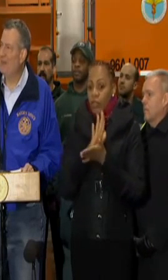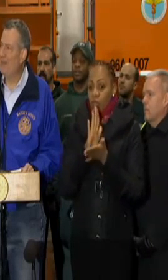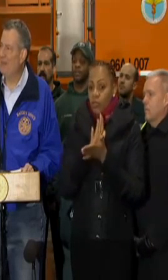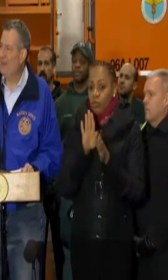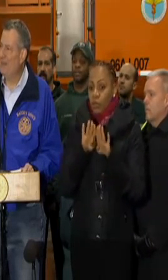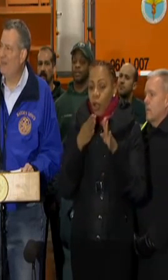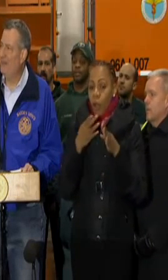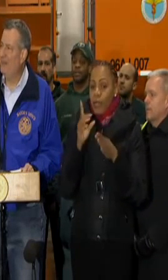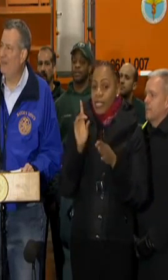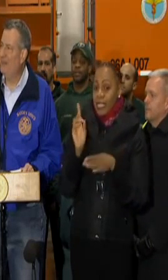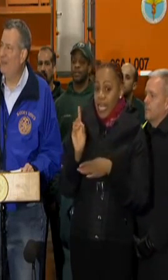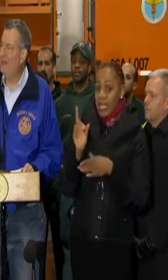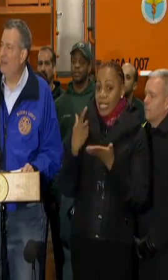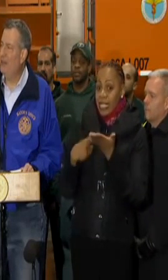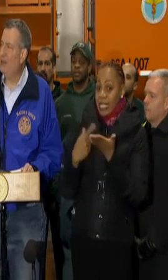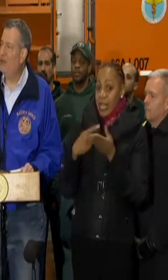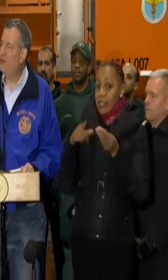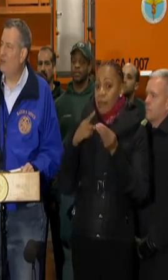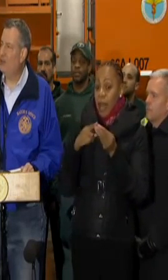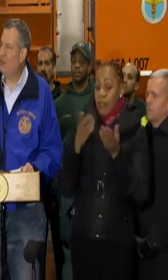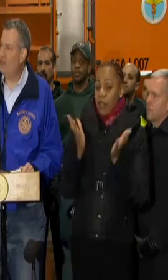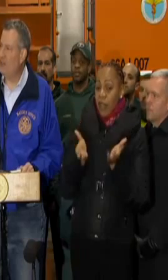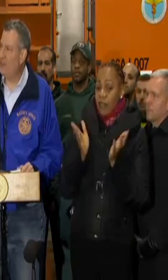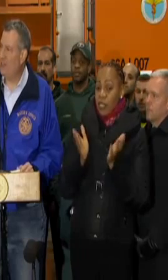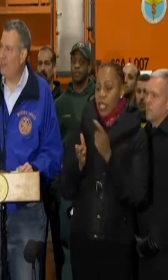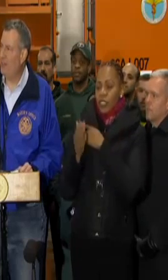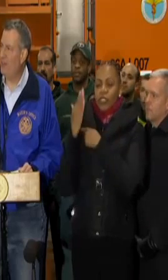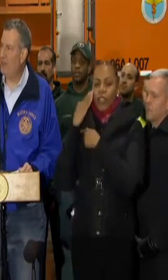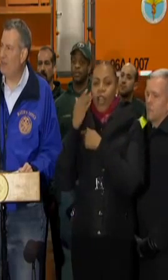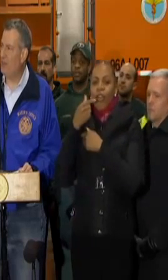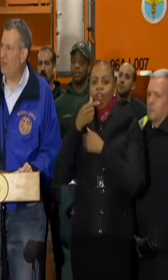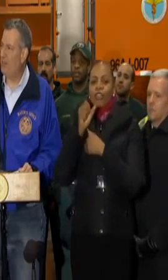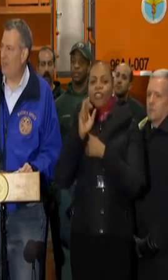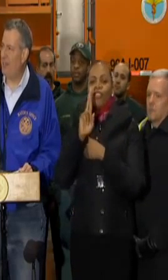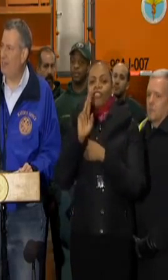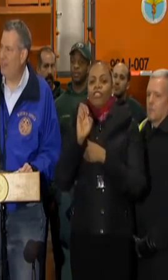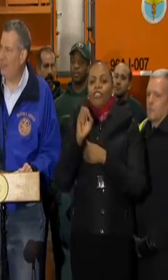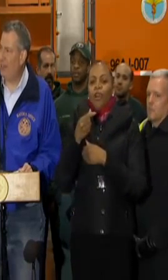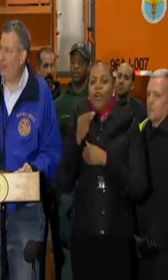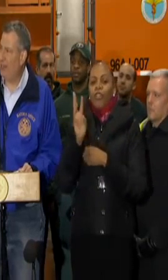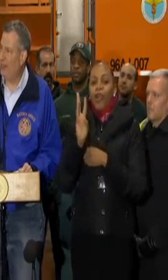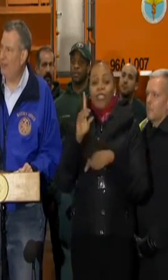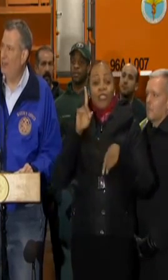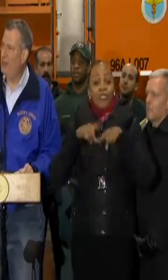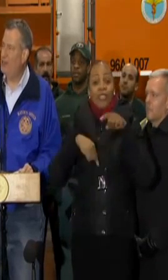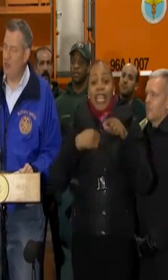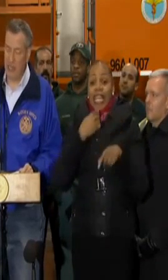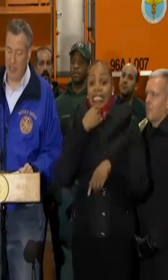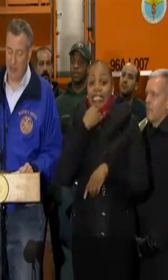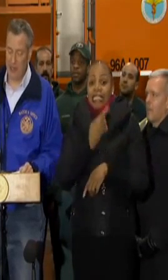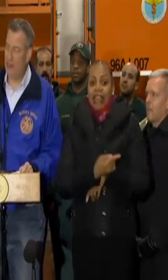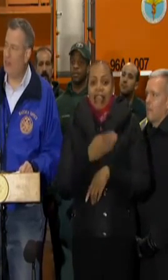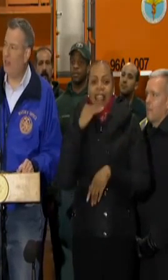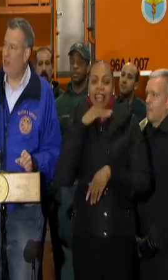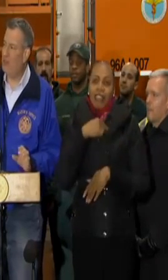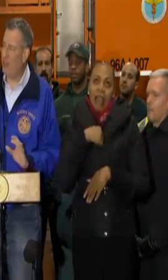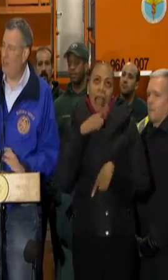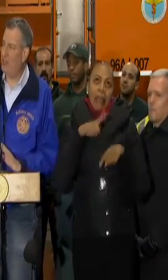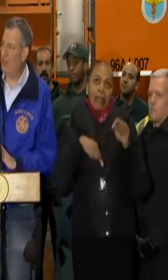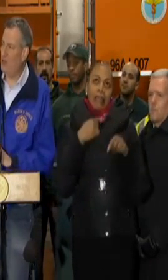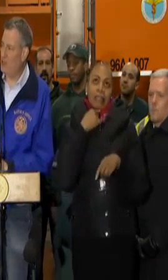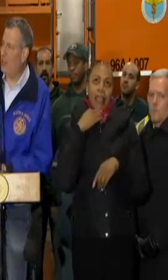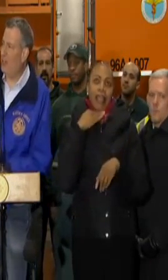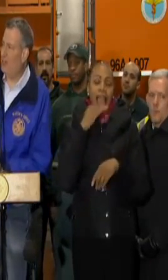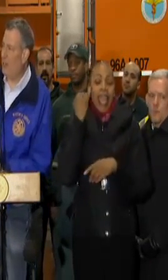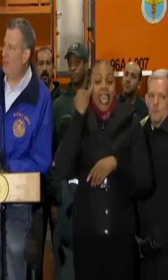at all? What conversation did you have with him? You know what George Washington said, that famous thing about he cannot tell a lie? So I cannot tell a lie. If